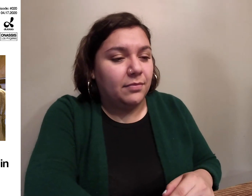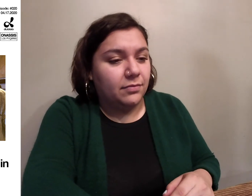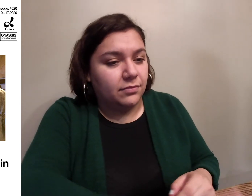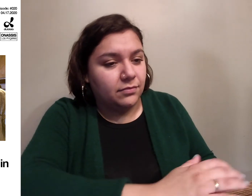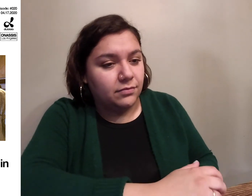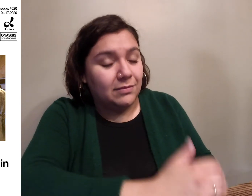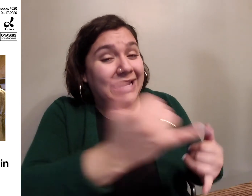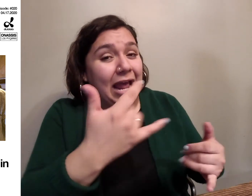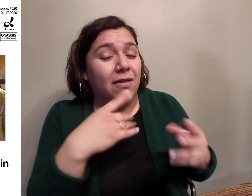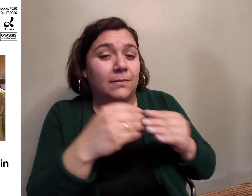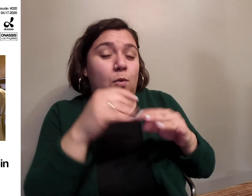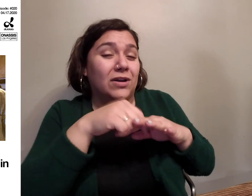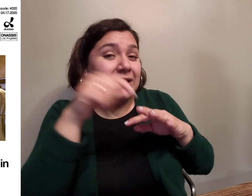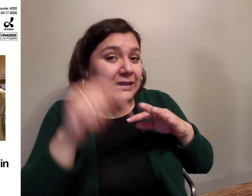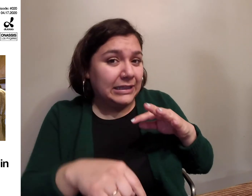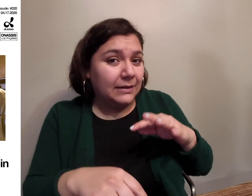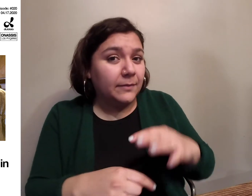The